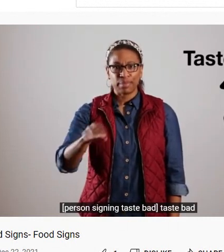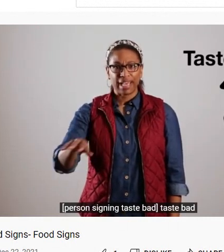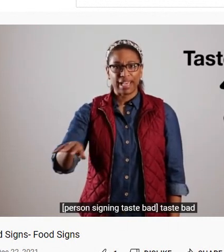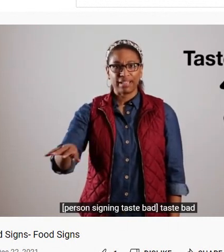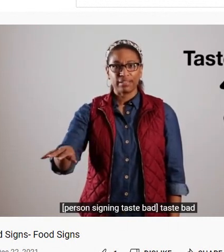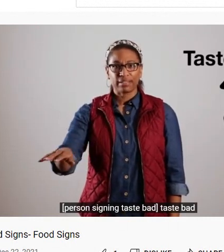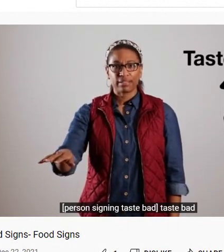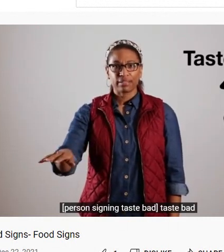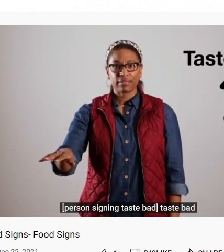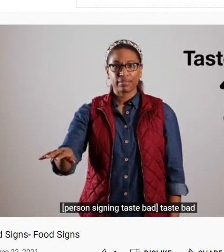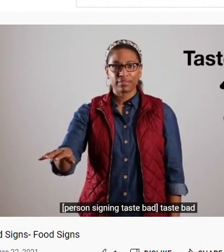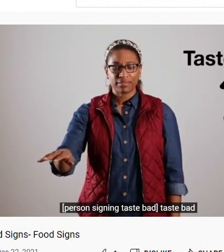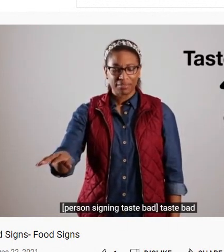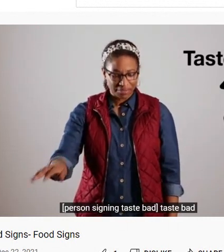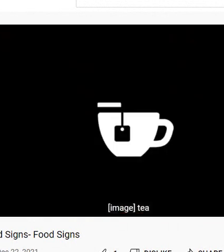taste bad.